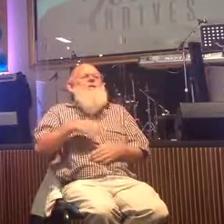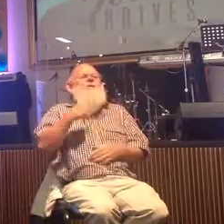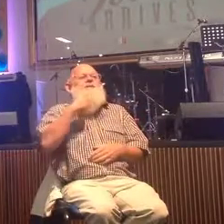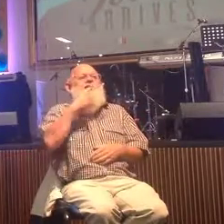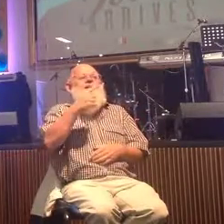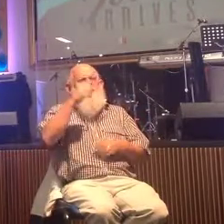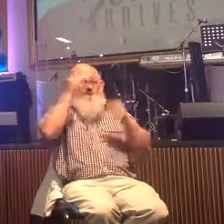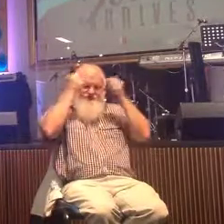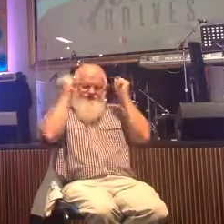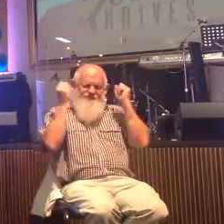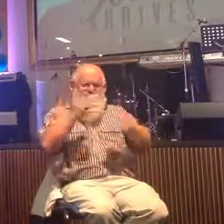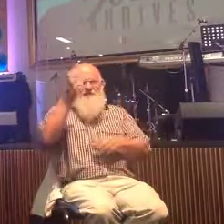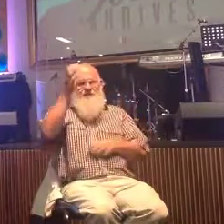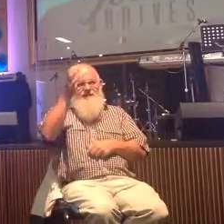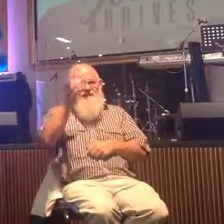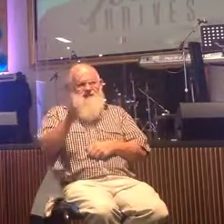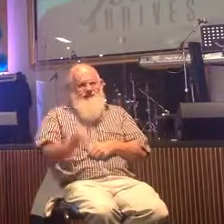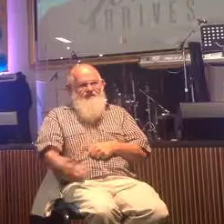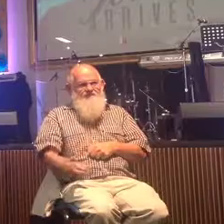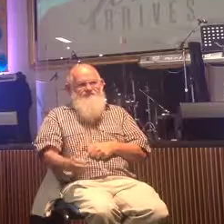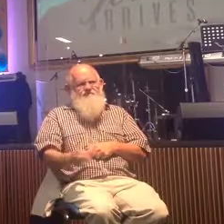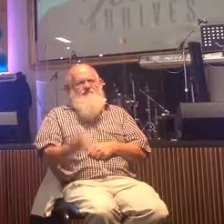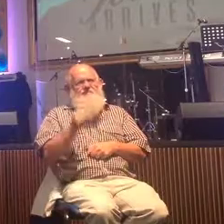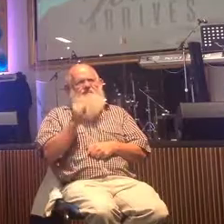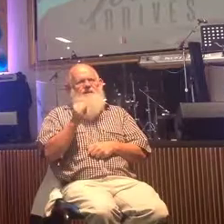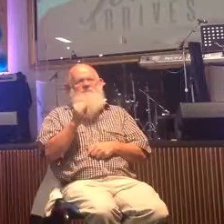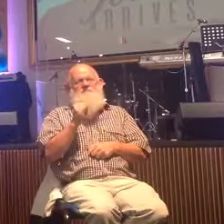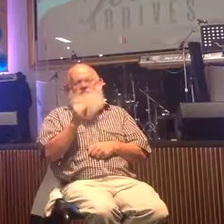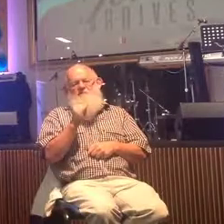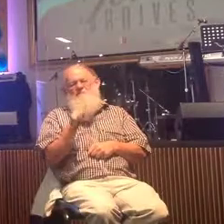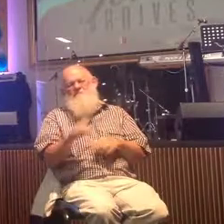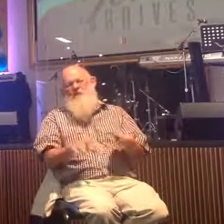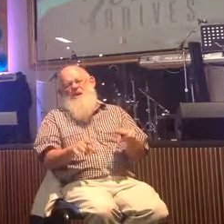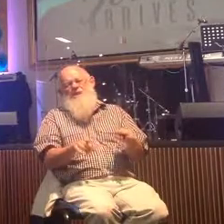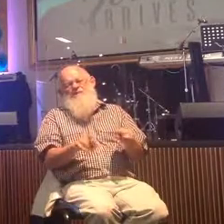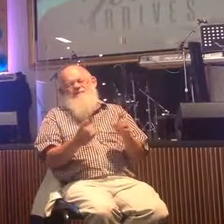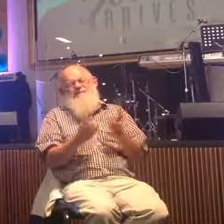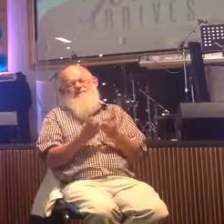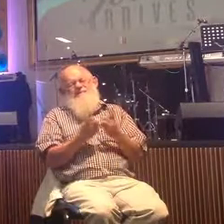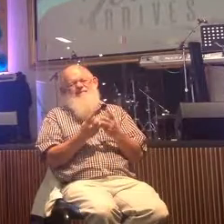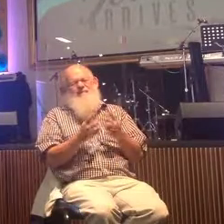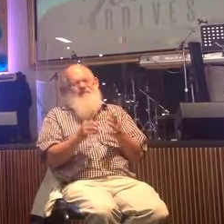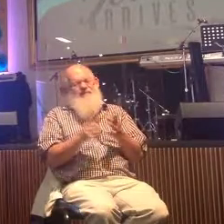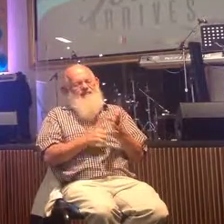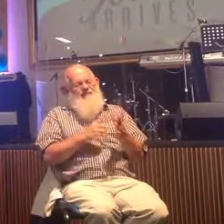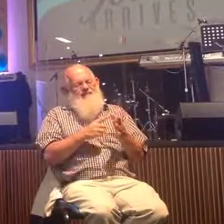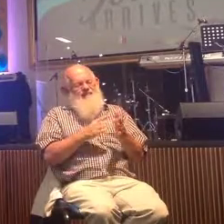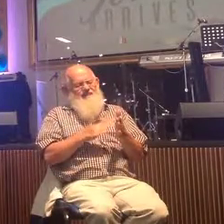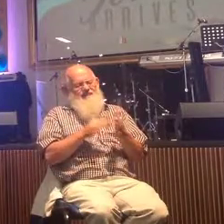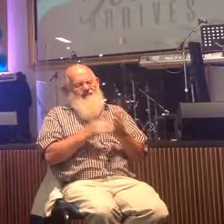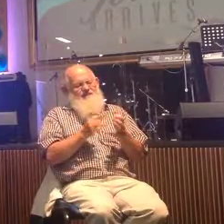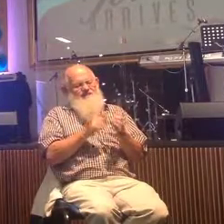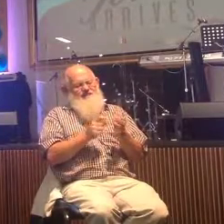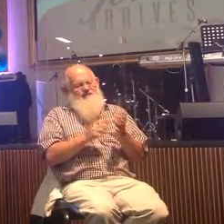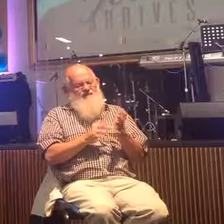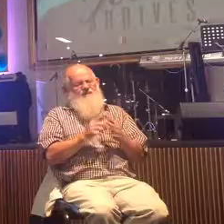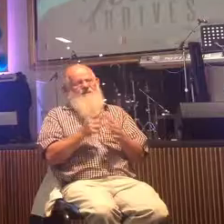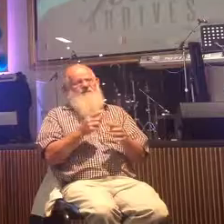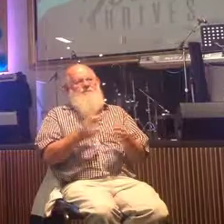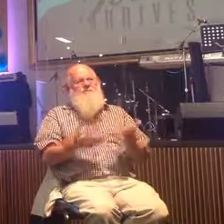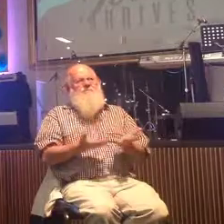character. This character is sort of like James Bond. Like a really, really famous character everyone knows, but is played by different